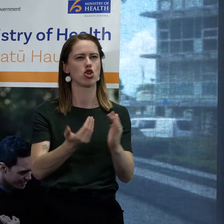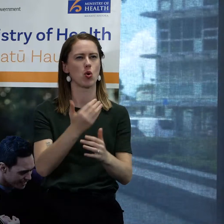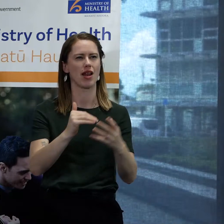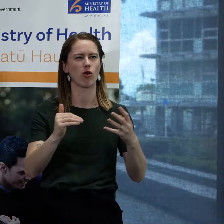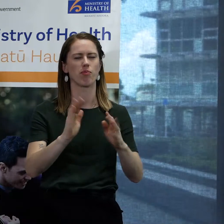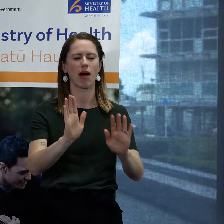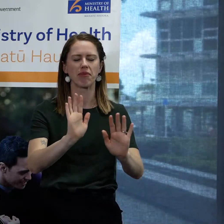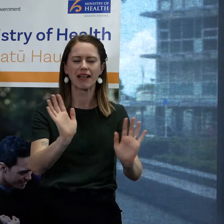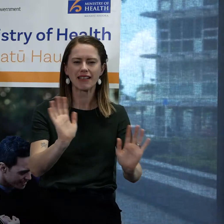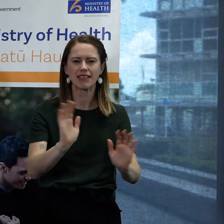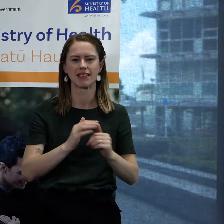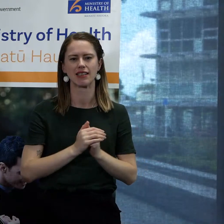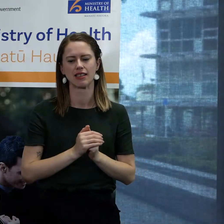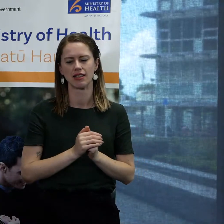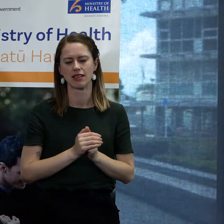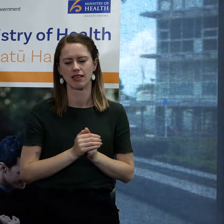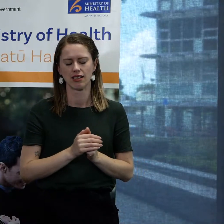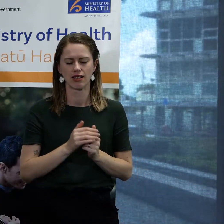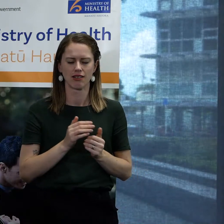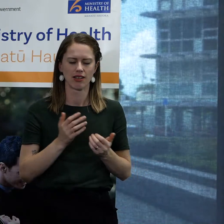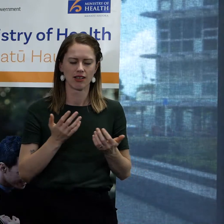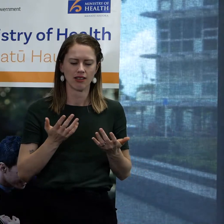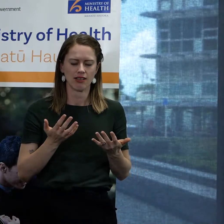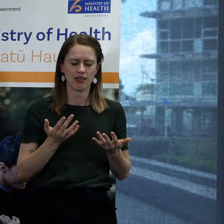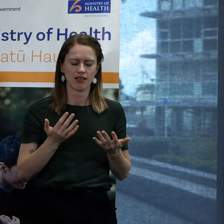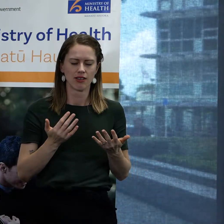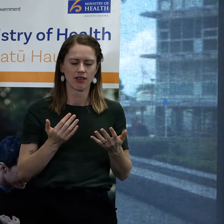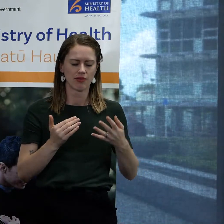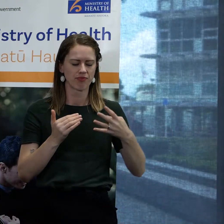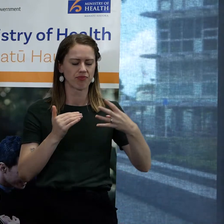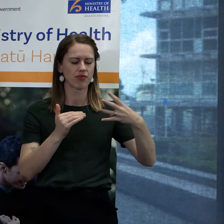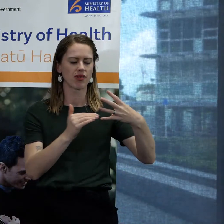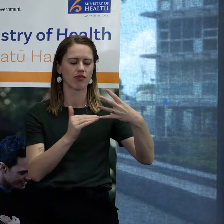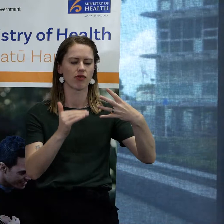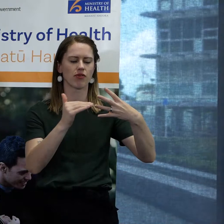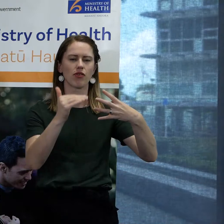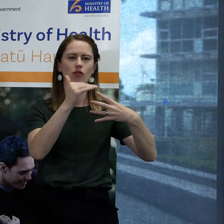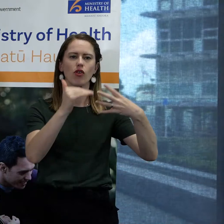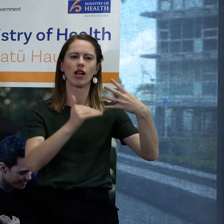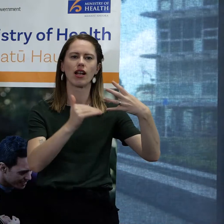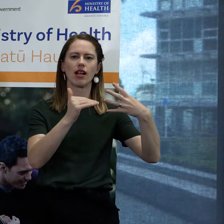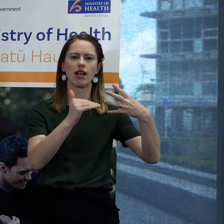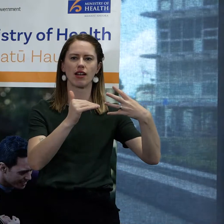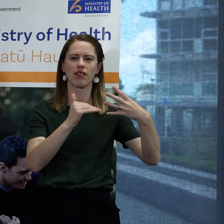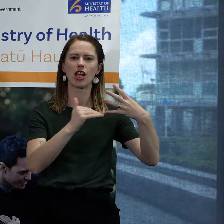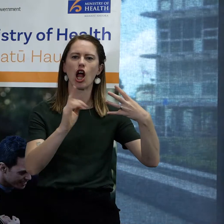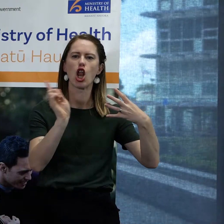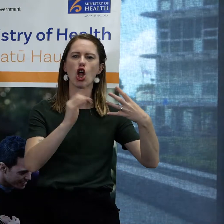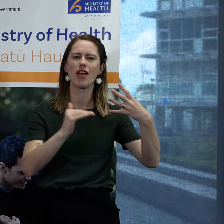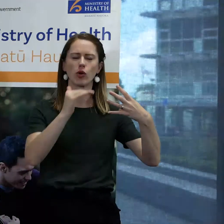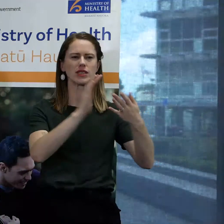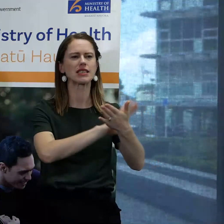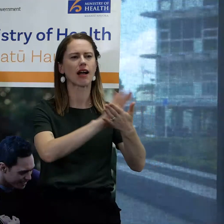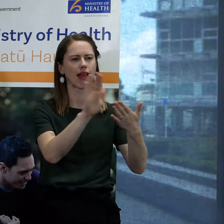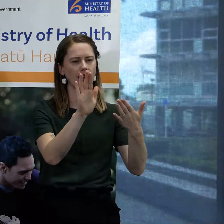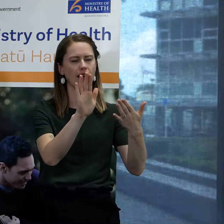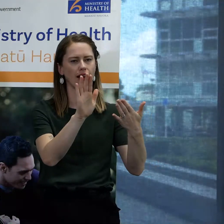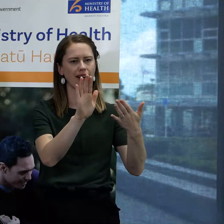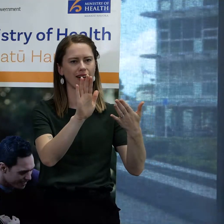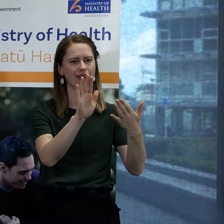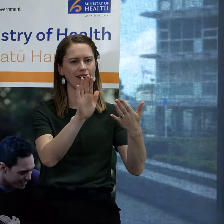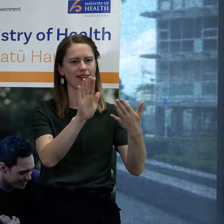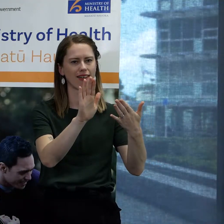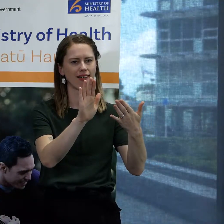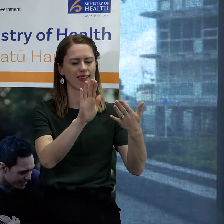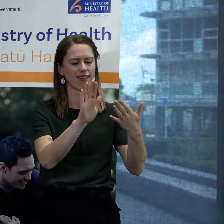level. What I think that the alert level framework has served us very well, and it's very clear about what it does involve and